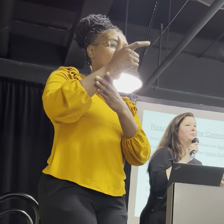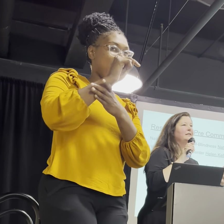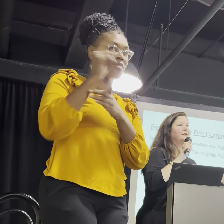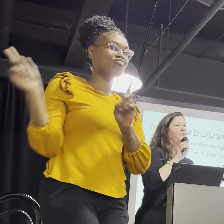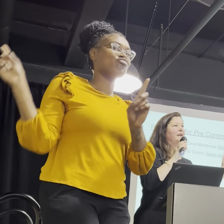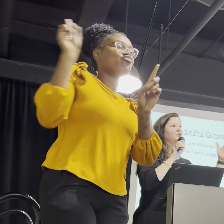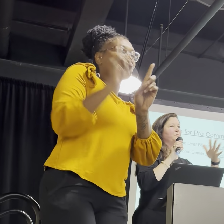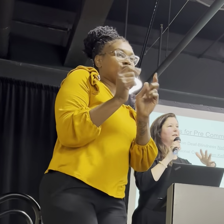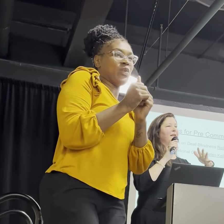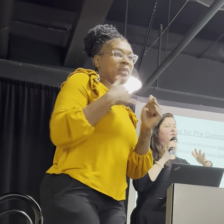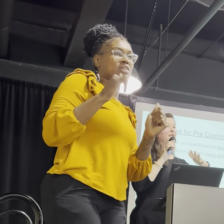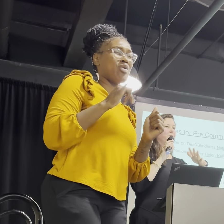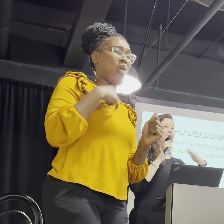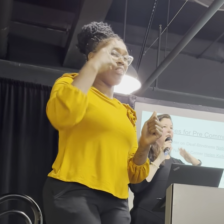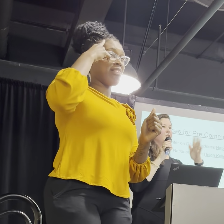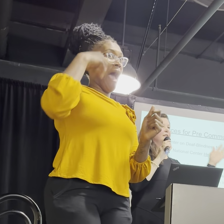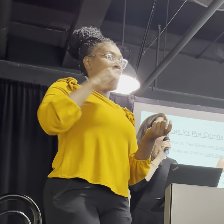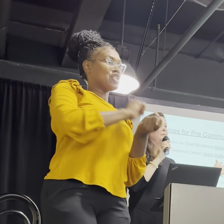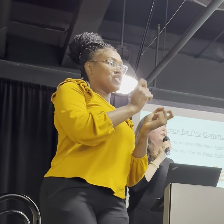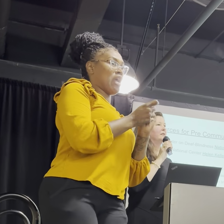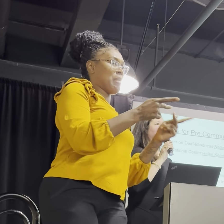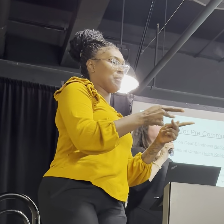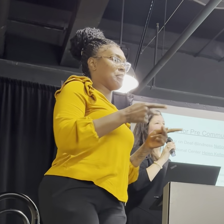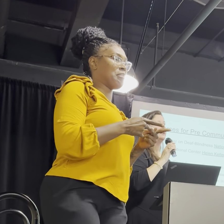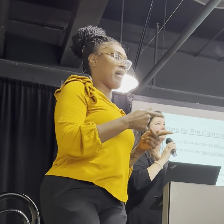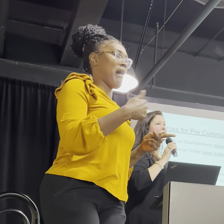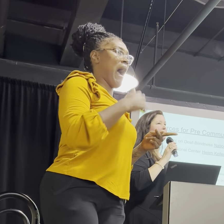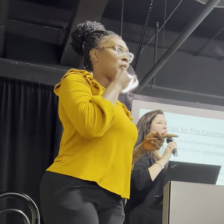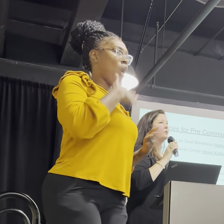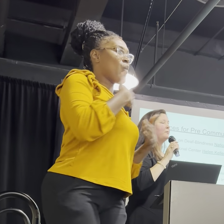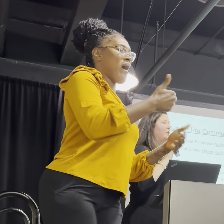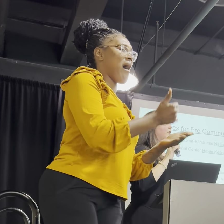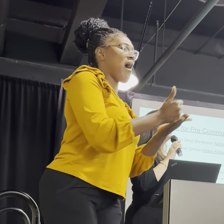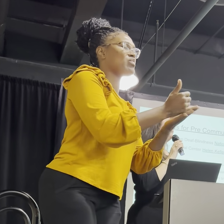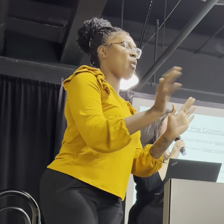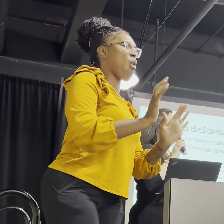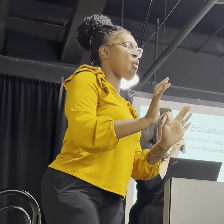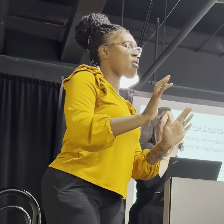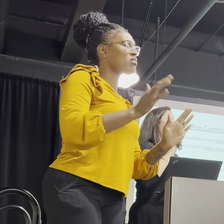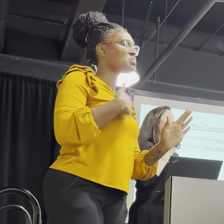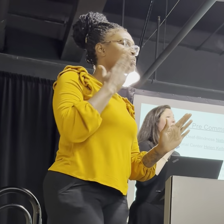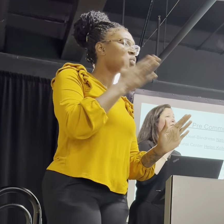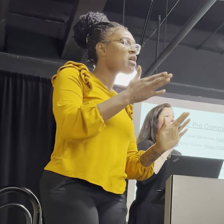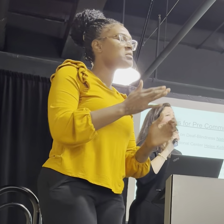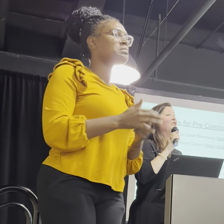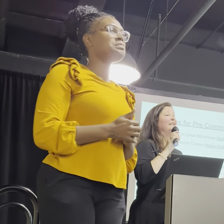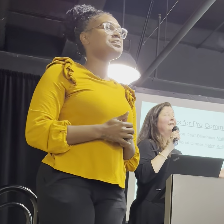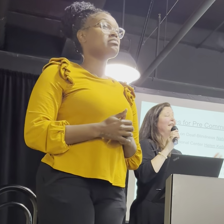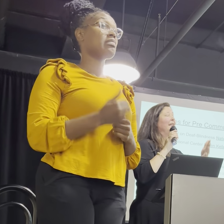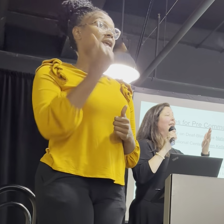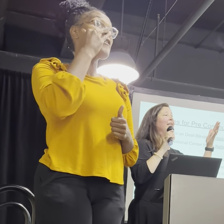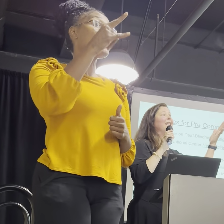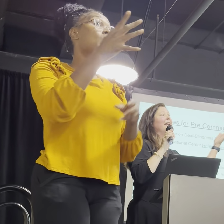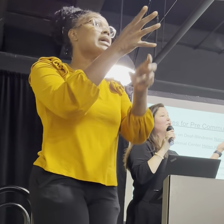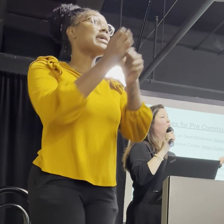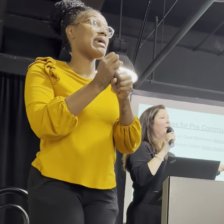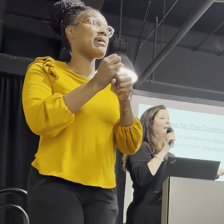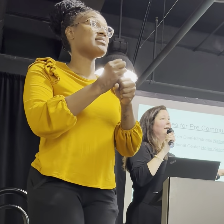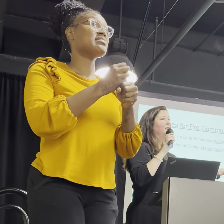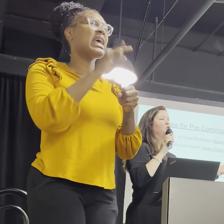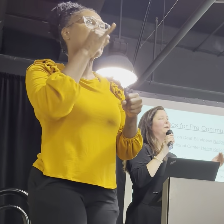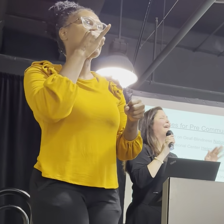So please don't think just because I've changed positions that I'm not willing to help you or come along. And if you were to get a kid